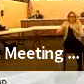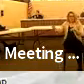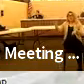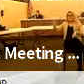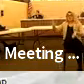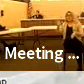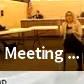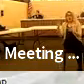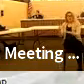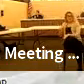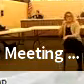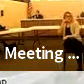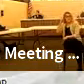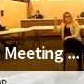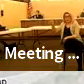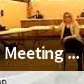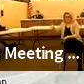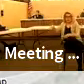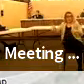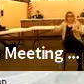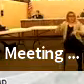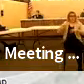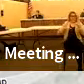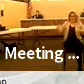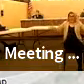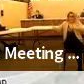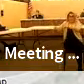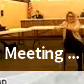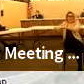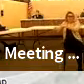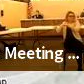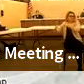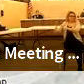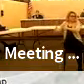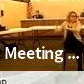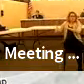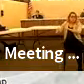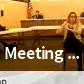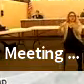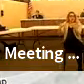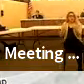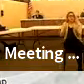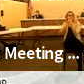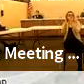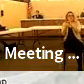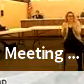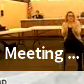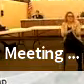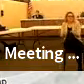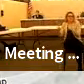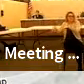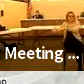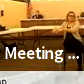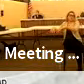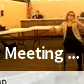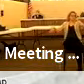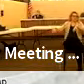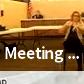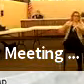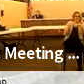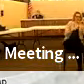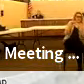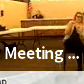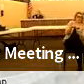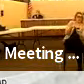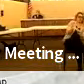was hardly any green space that was kept. This is, in my opinion, much better plan for everybody. And I think it would be hard to disagree with that.